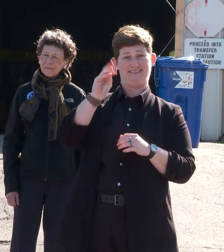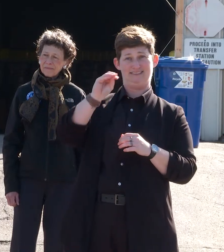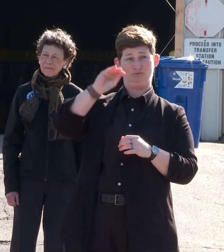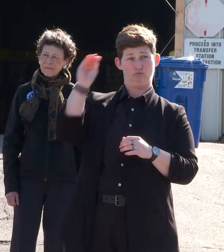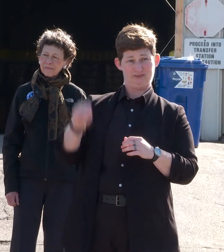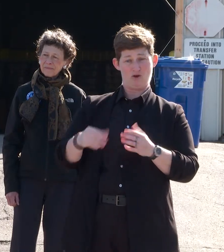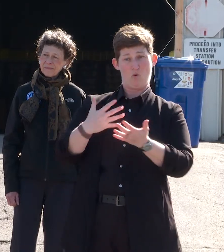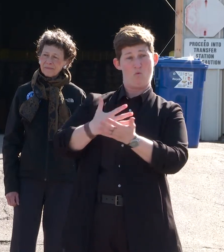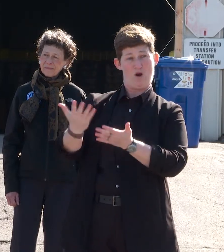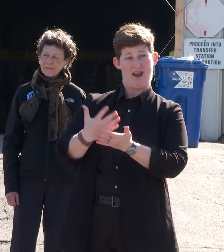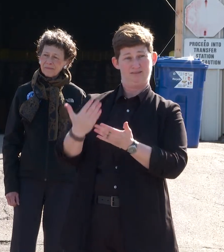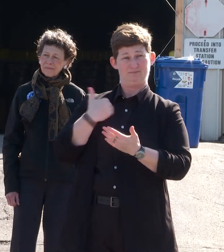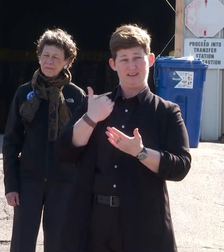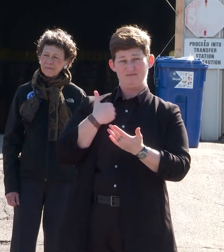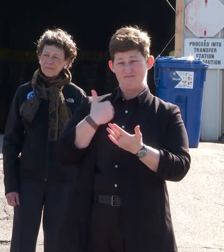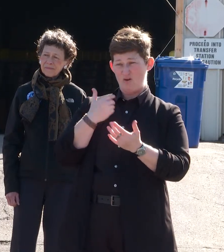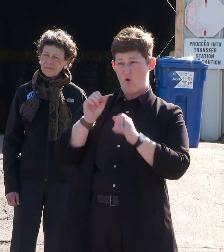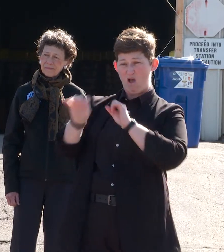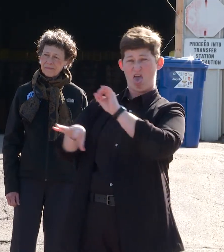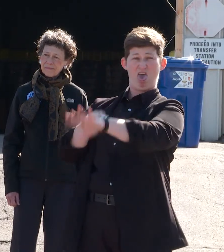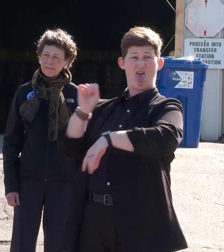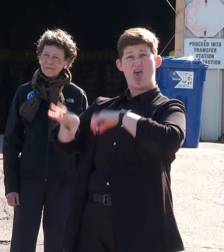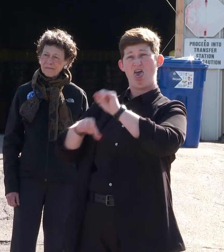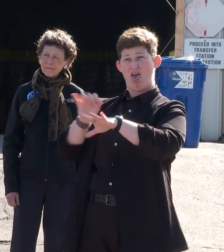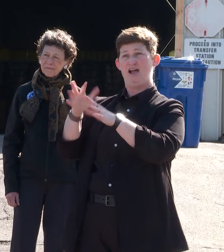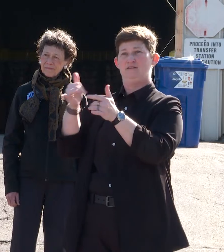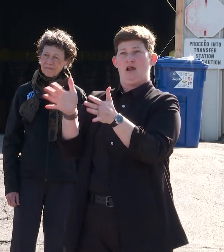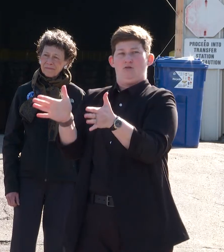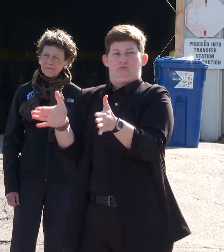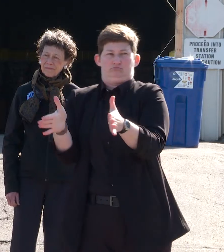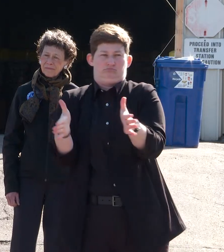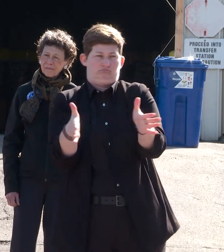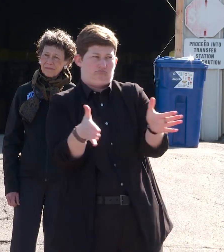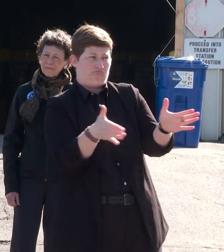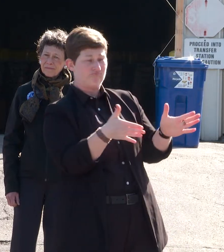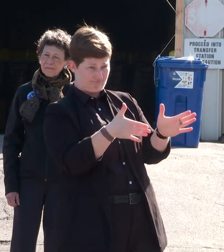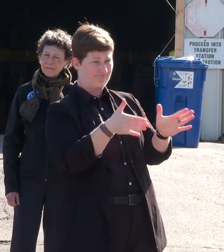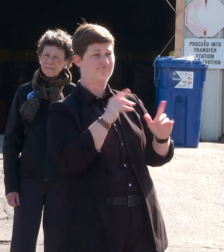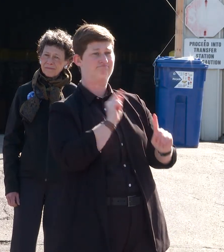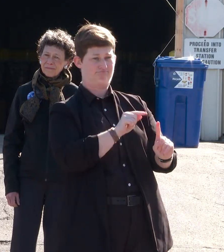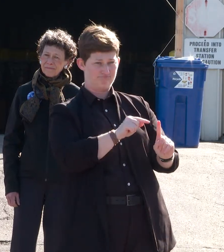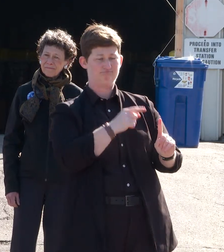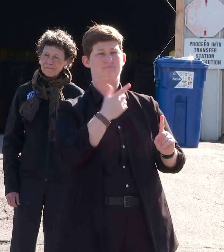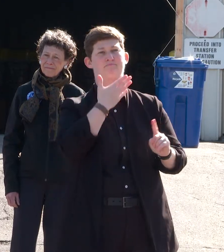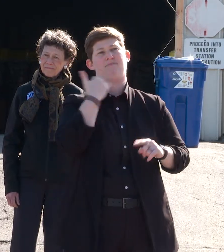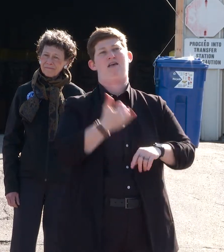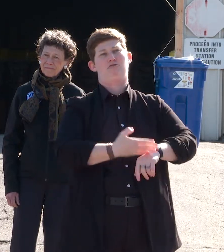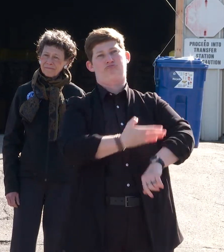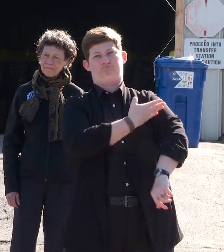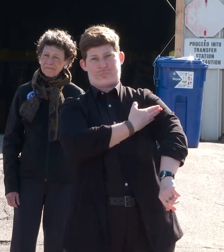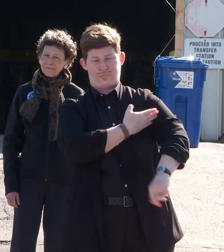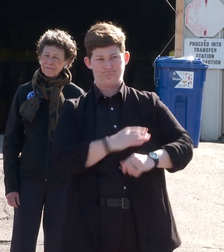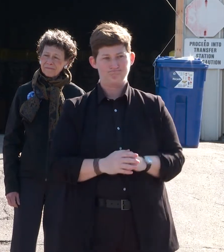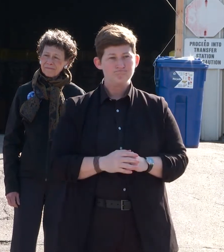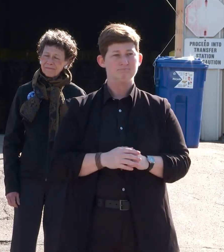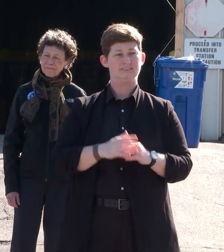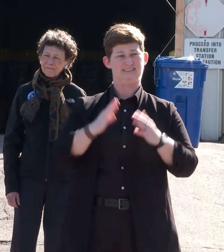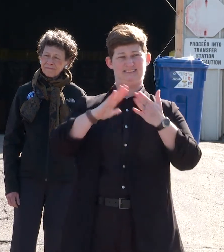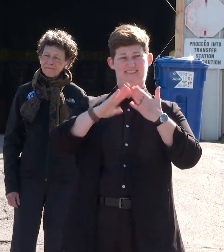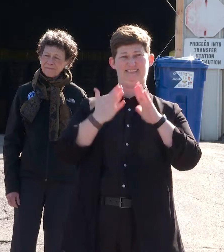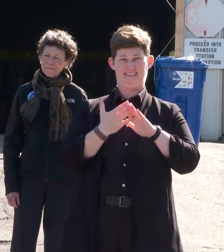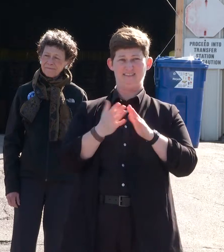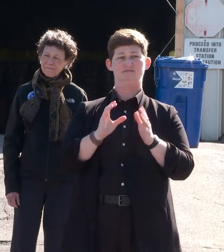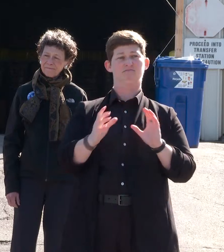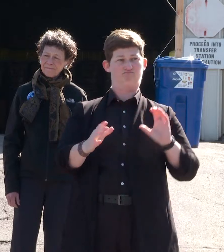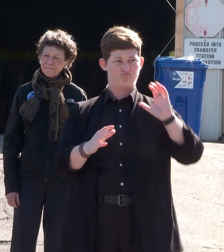into landfills. 60%, that is pretty awesome. And you heard the city itself is putting money into this program as well, and the state